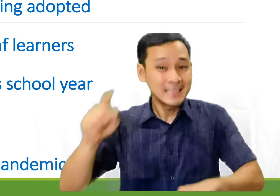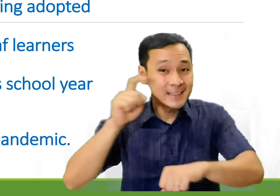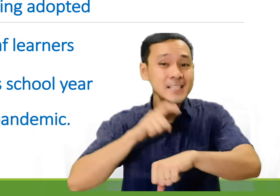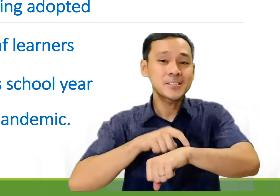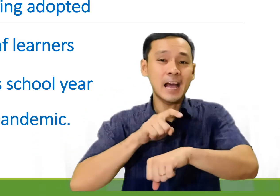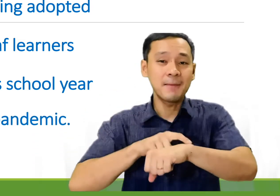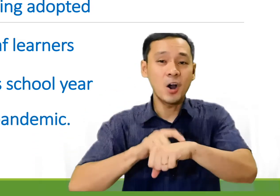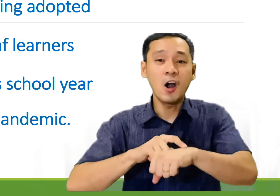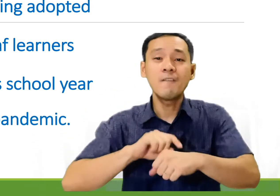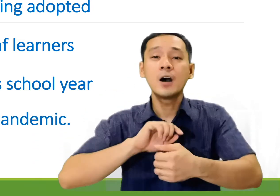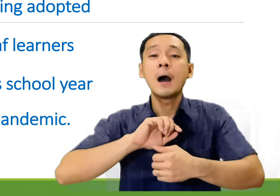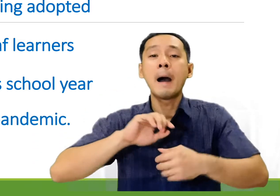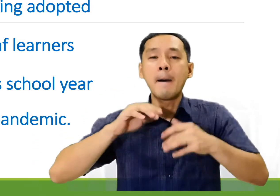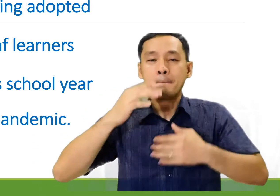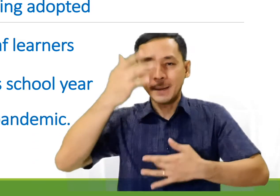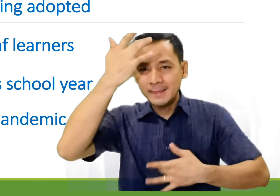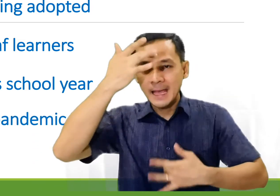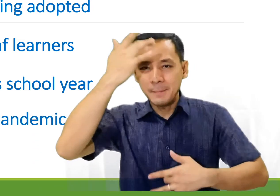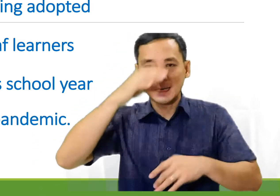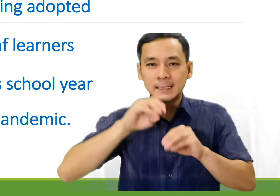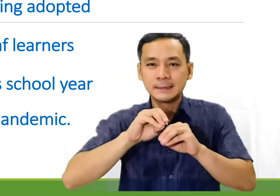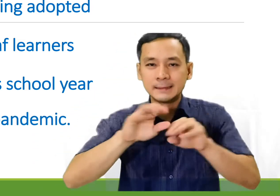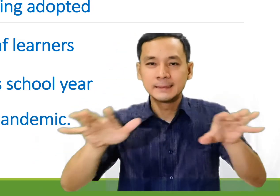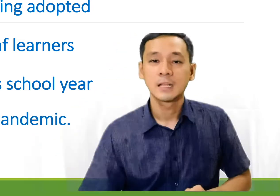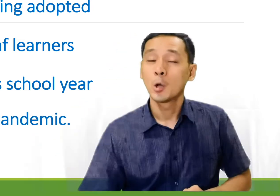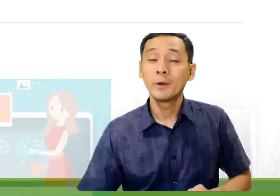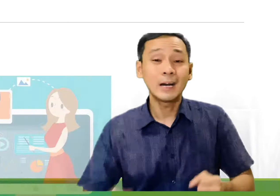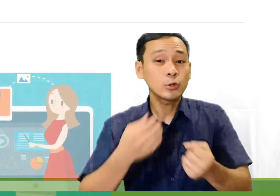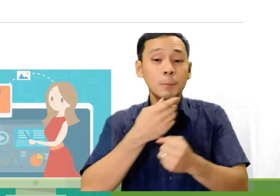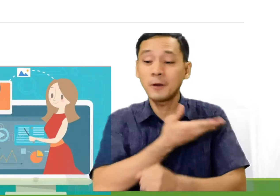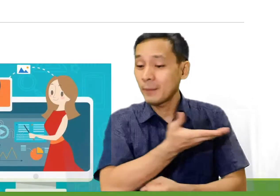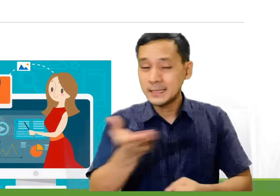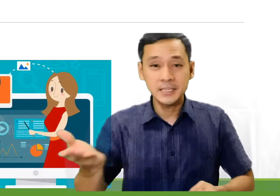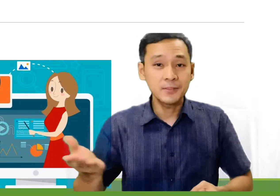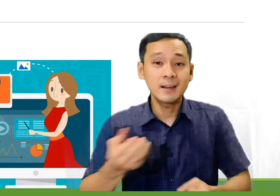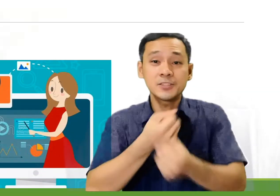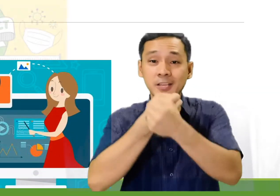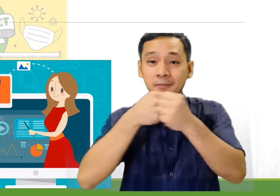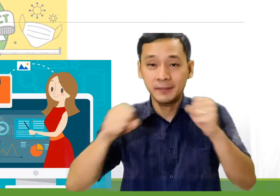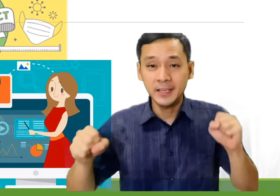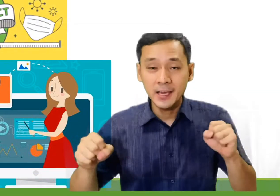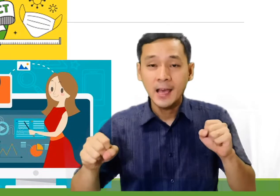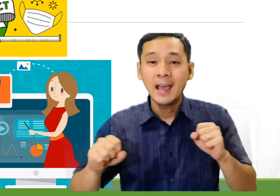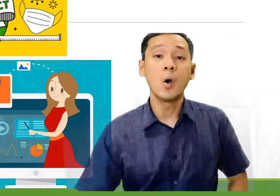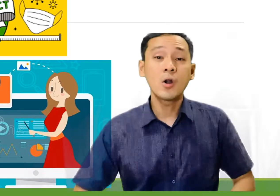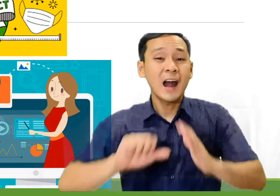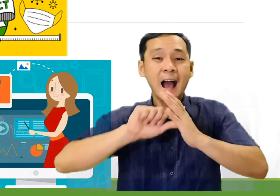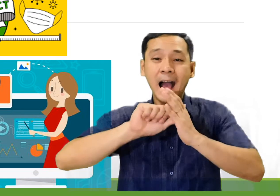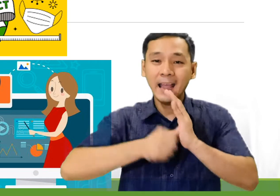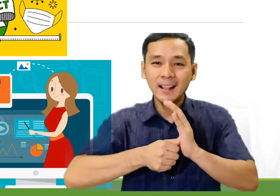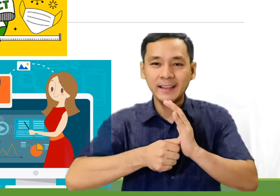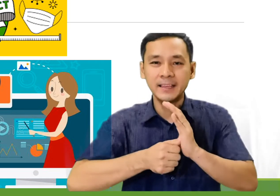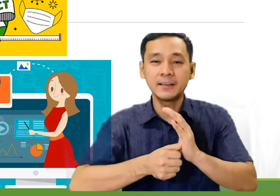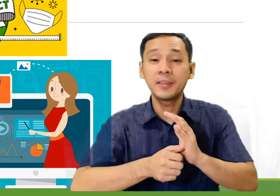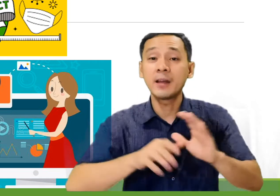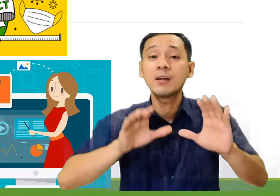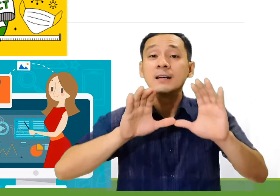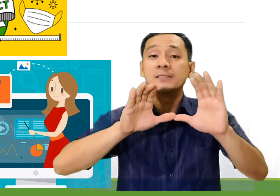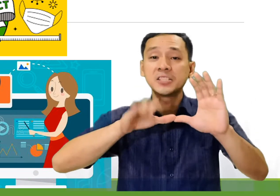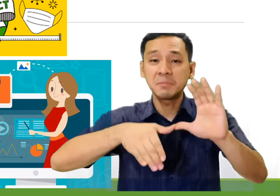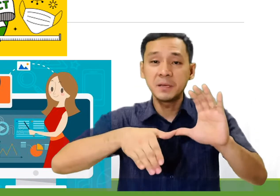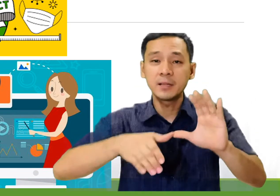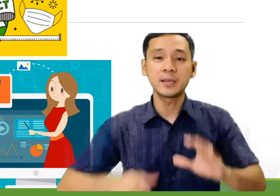year in this time of pandemic without compromising their safety or highlighting